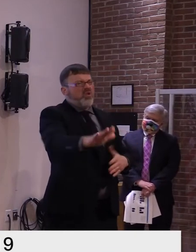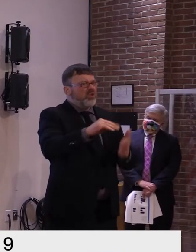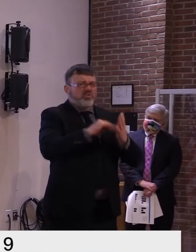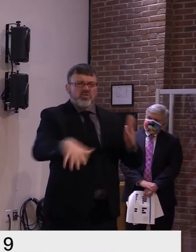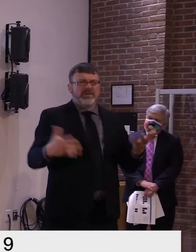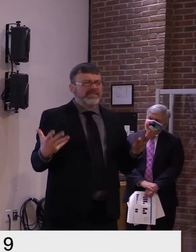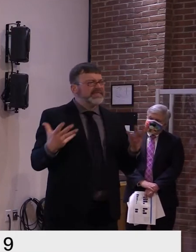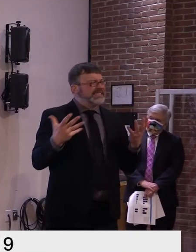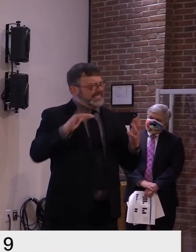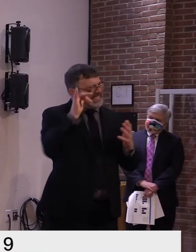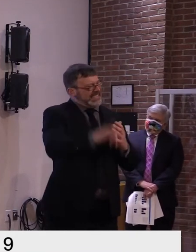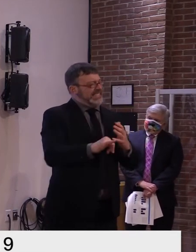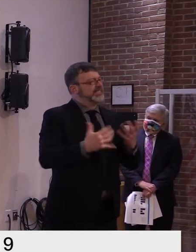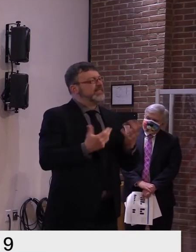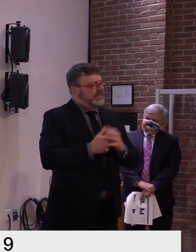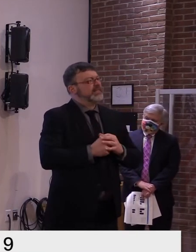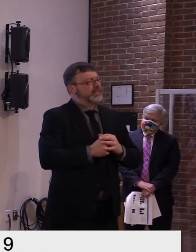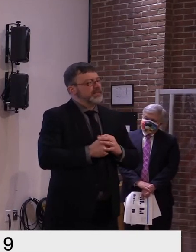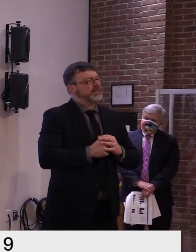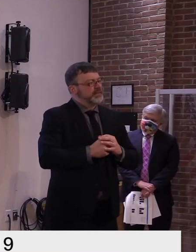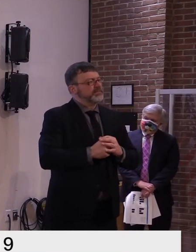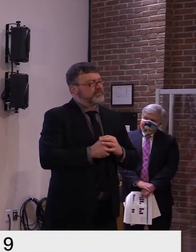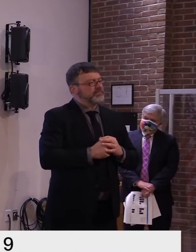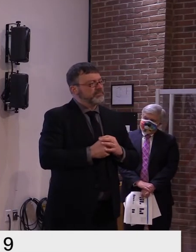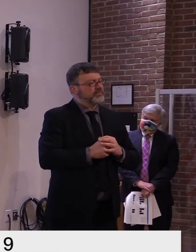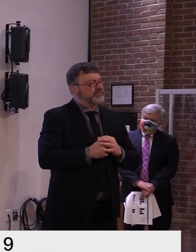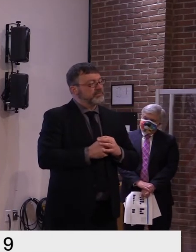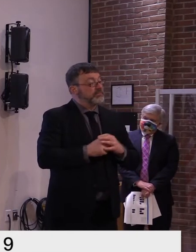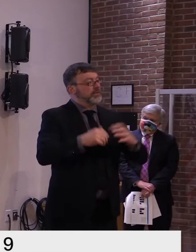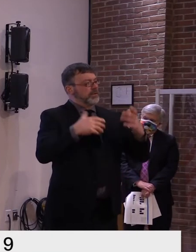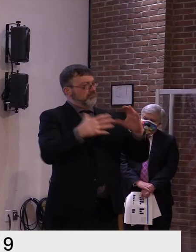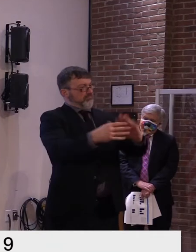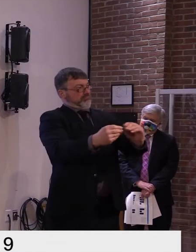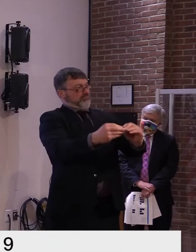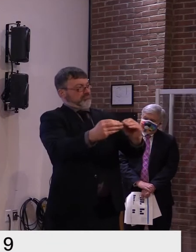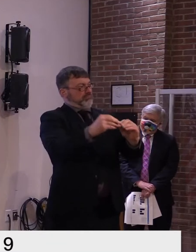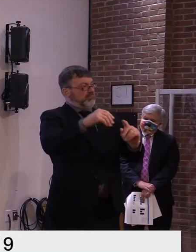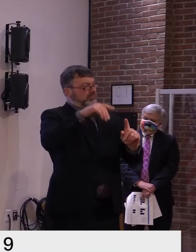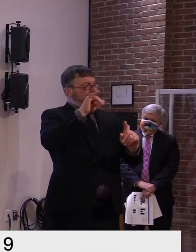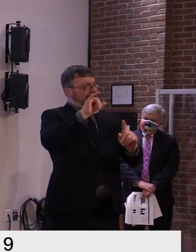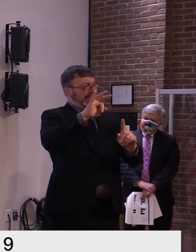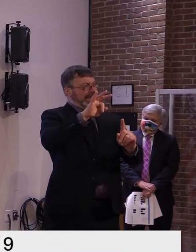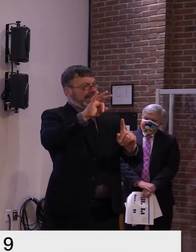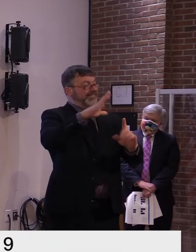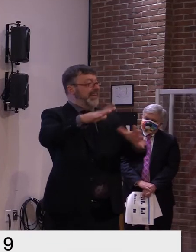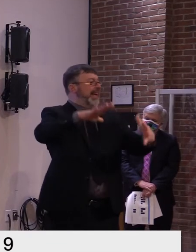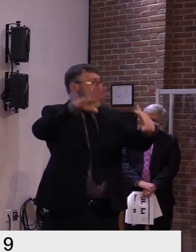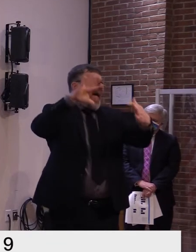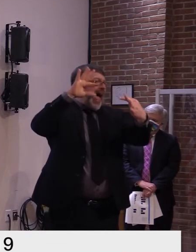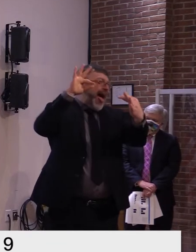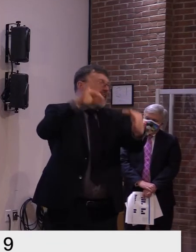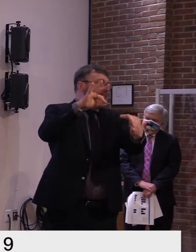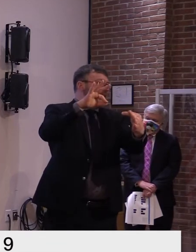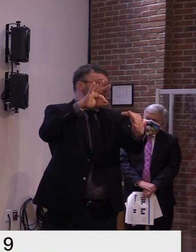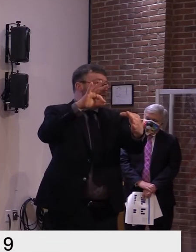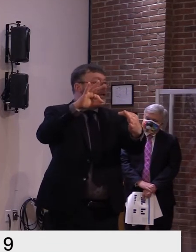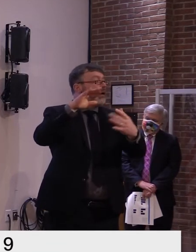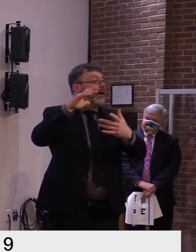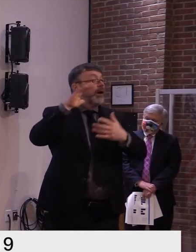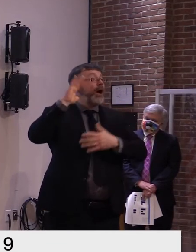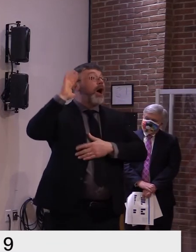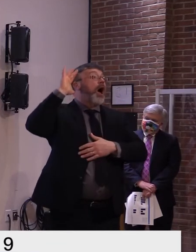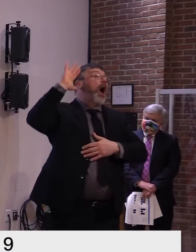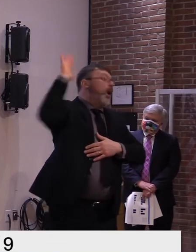with this emergency, we can't afford to wait to the fall to begin to address the needs of students. And every week that goes by that we don't do that, there's